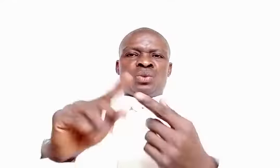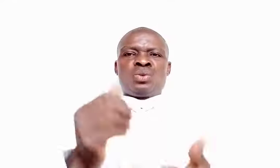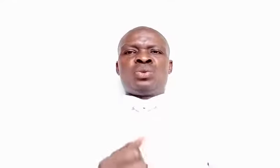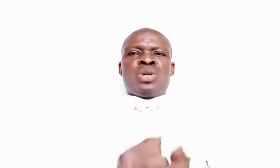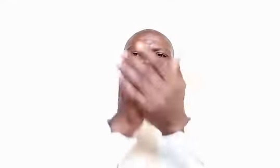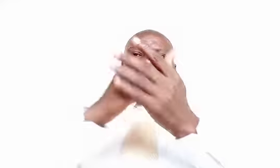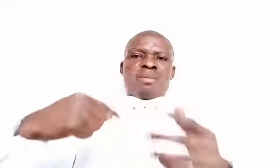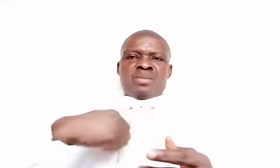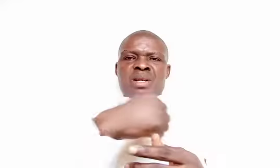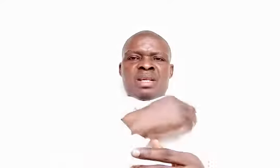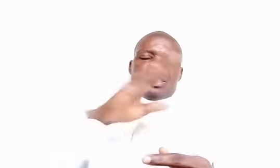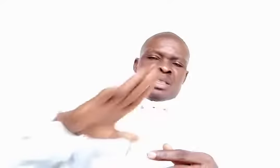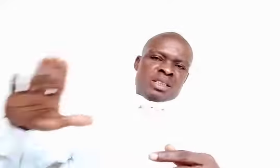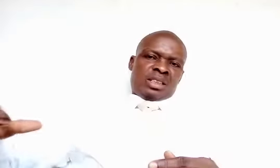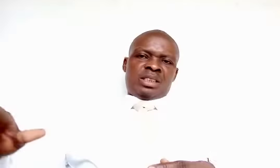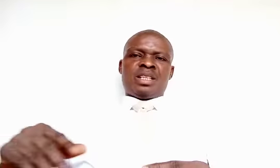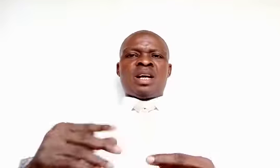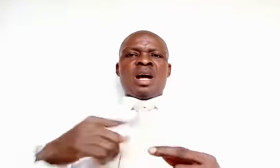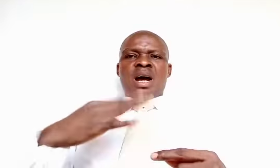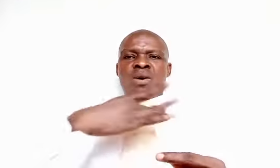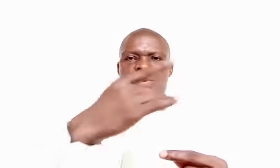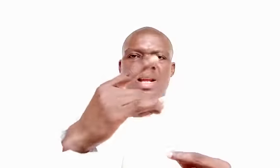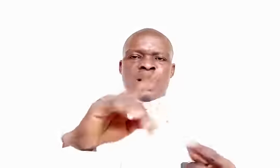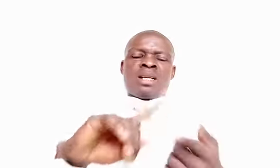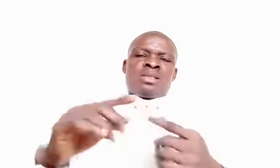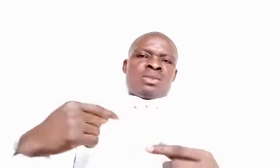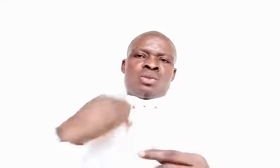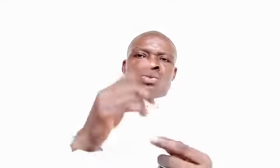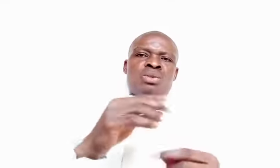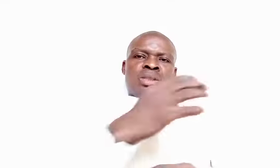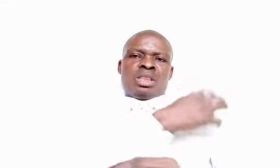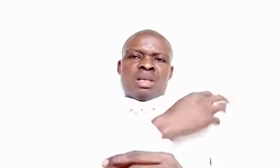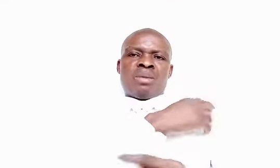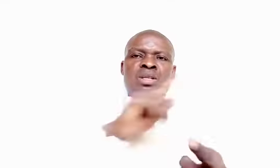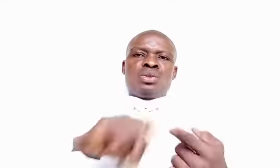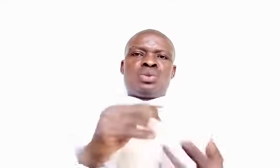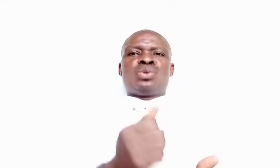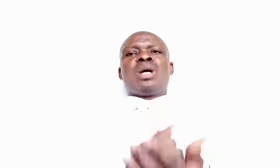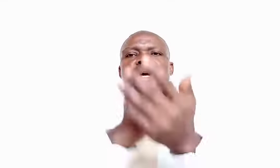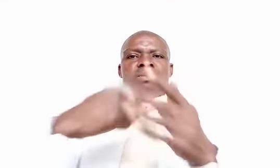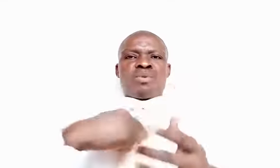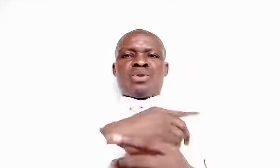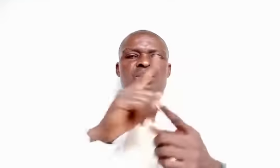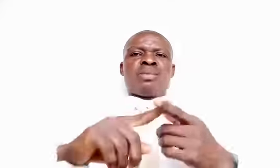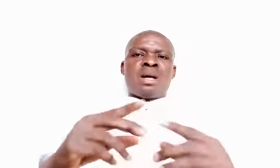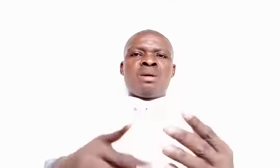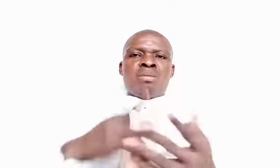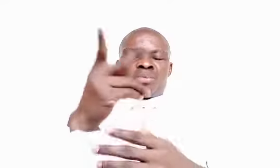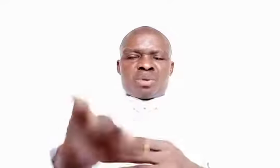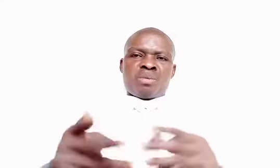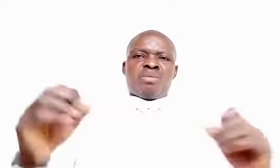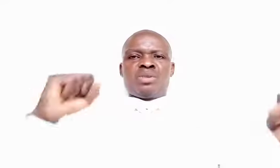I would like the chairman to encourage us by promoting athletics through the following ways.